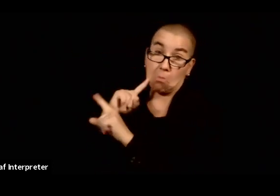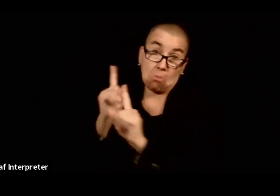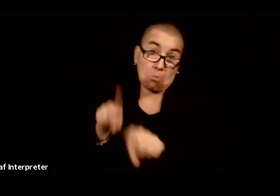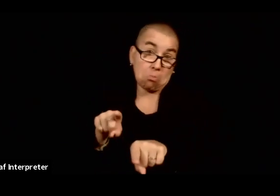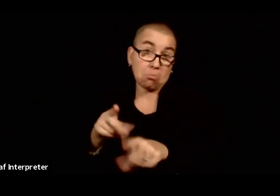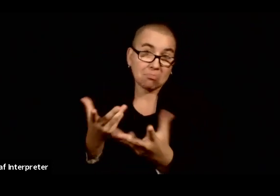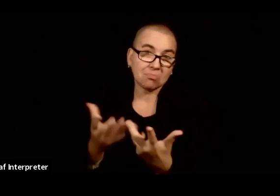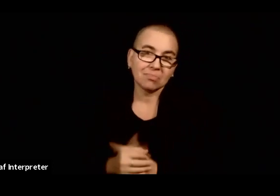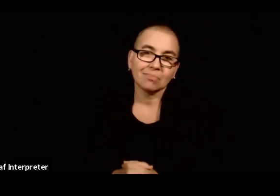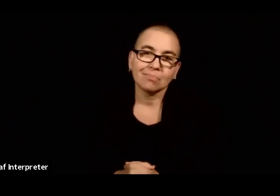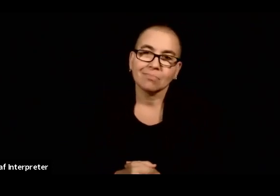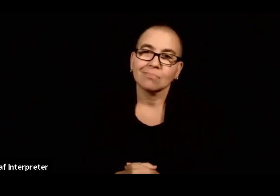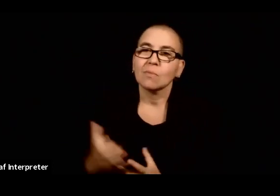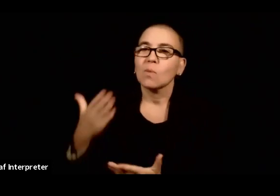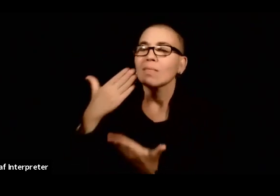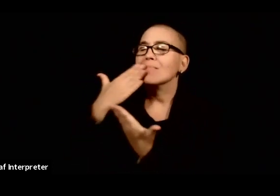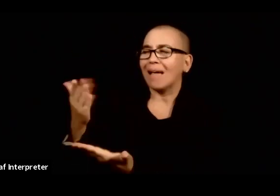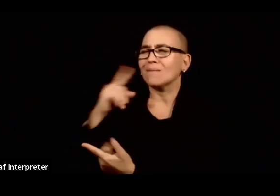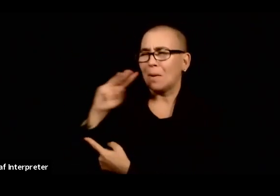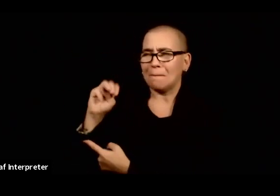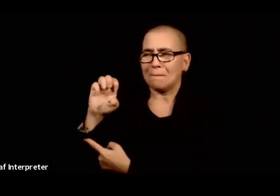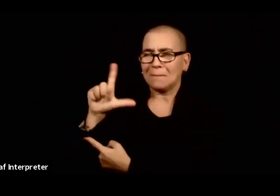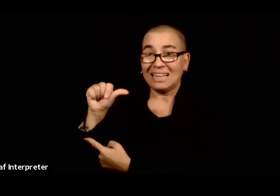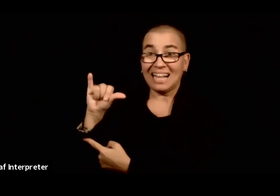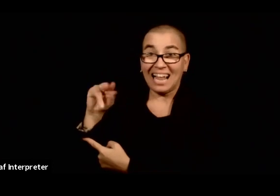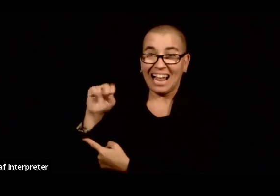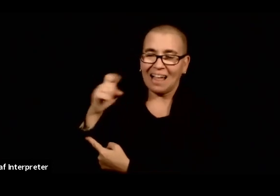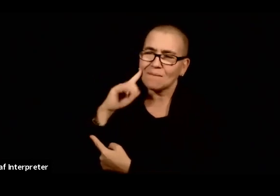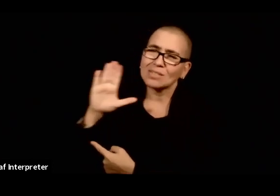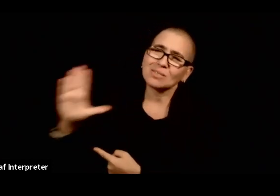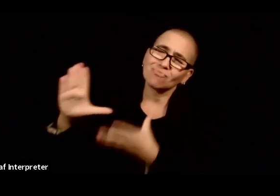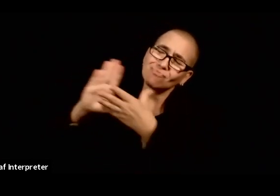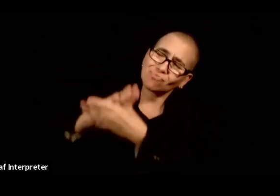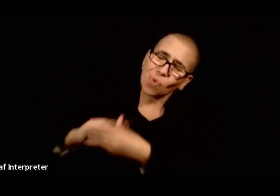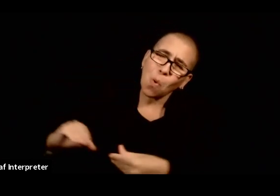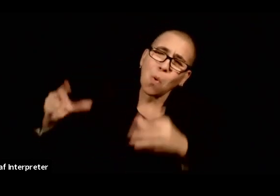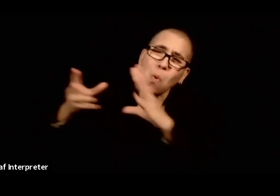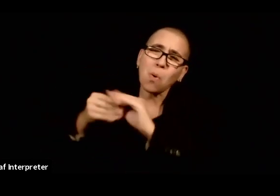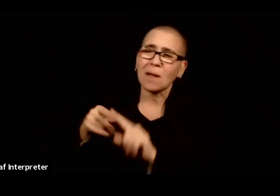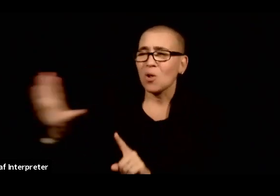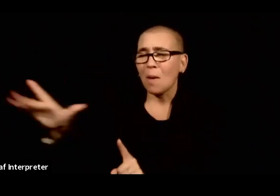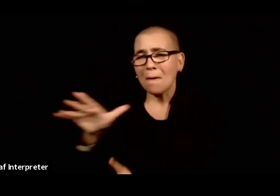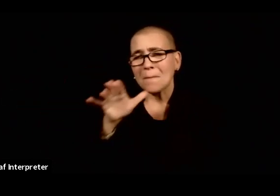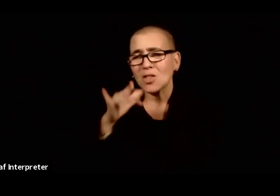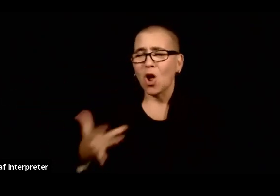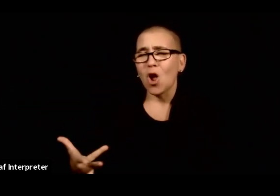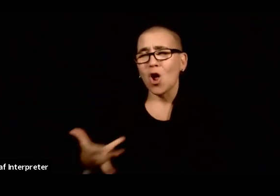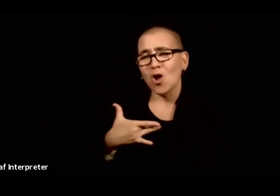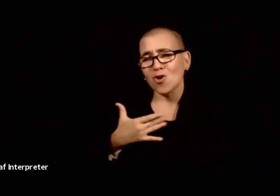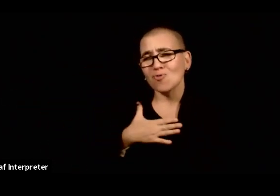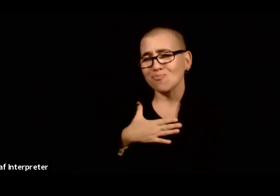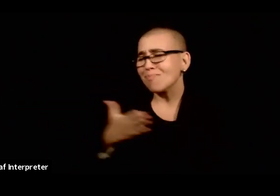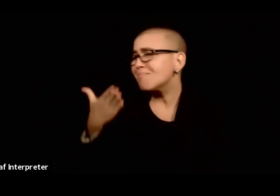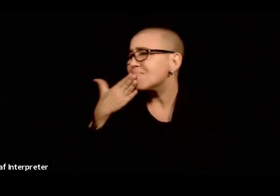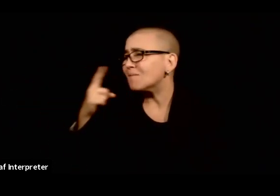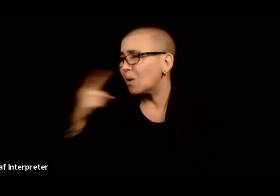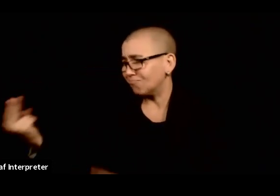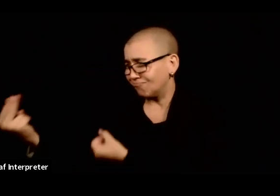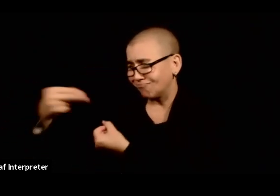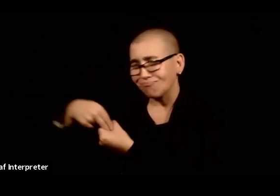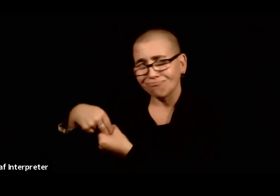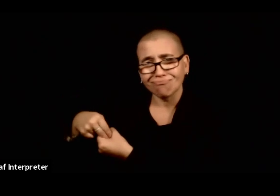for that very, very moving story, and to thank Aisha as well for joining us today. So